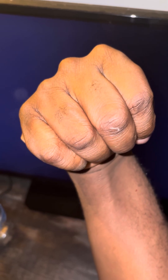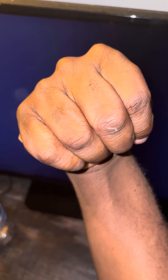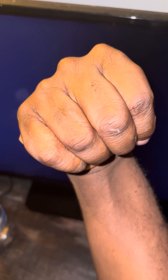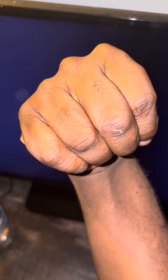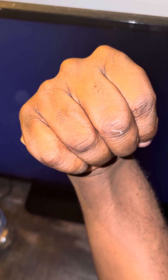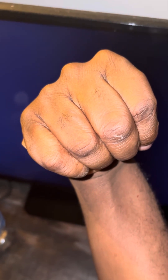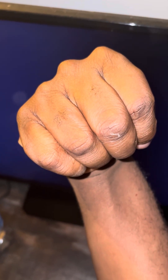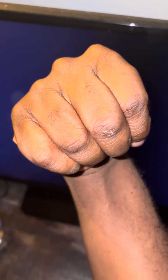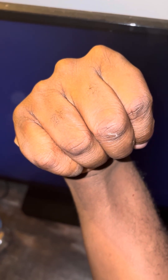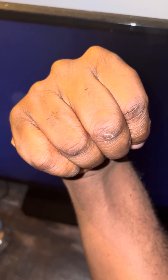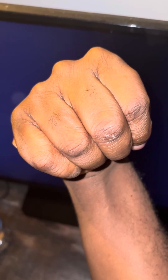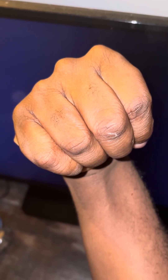M,